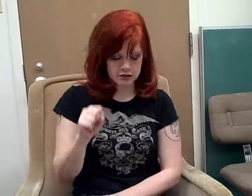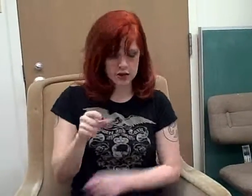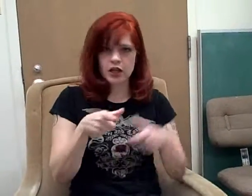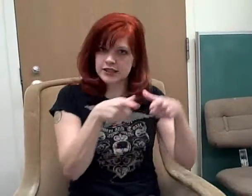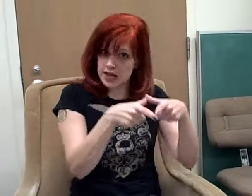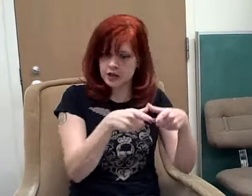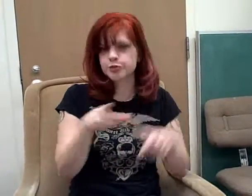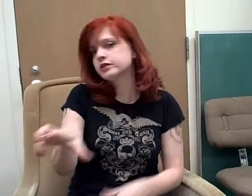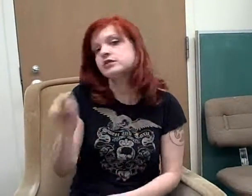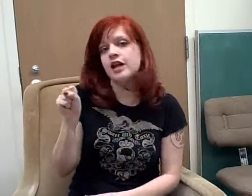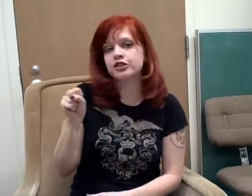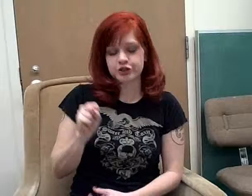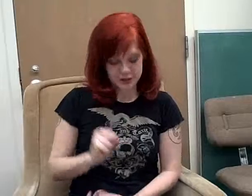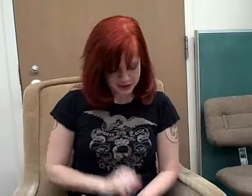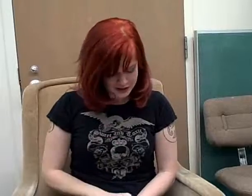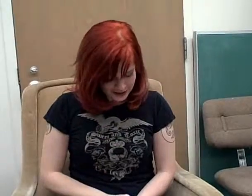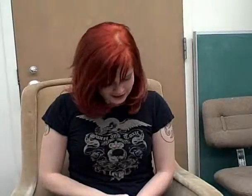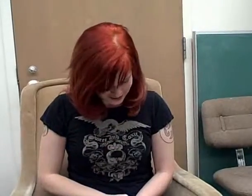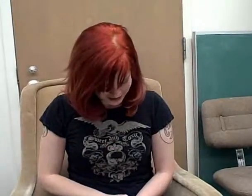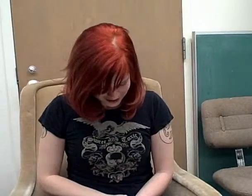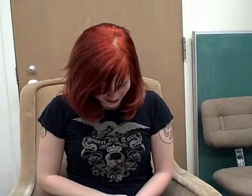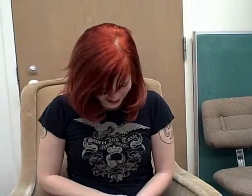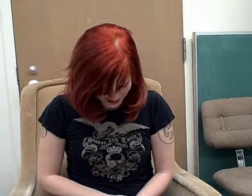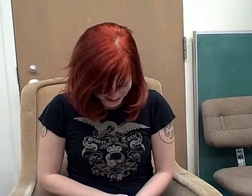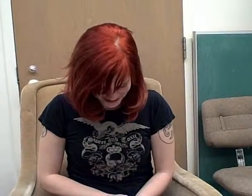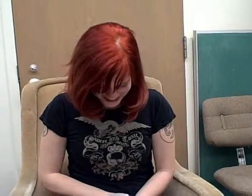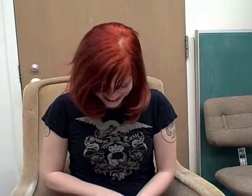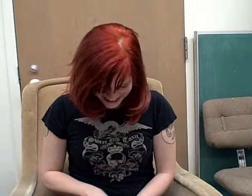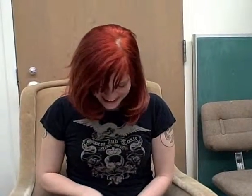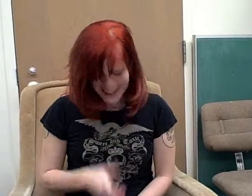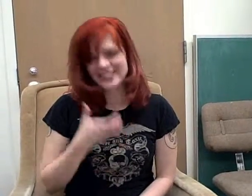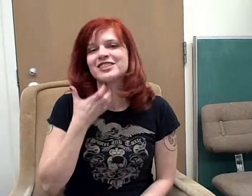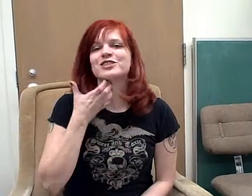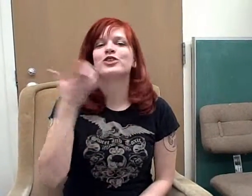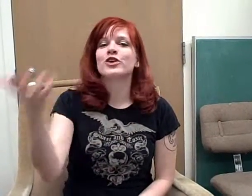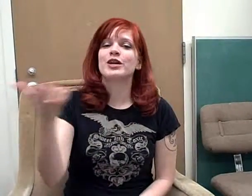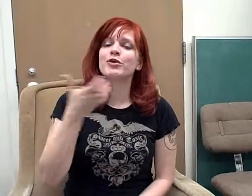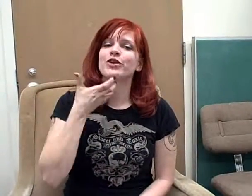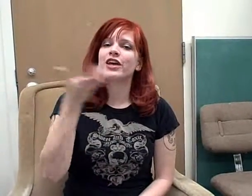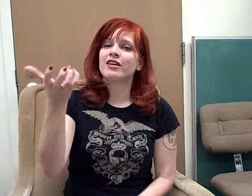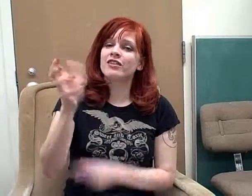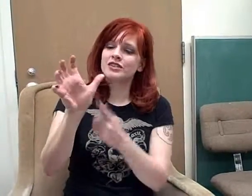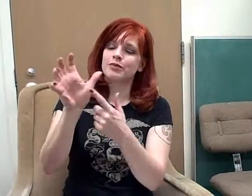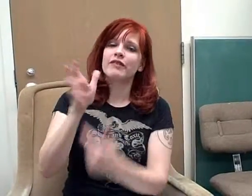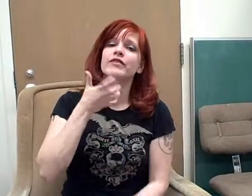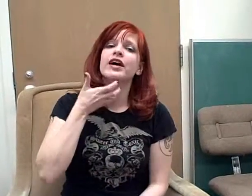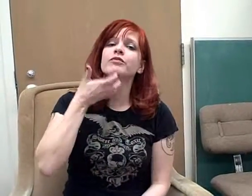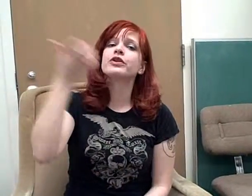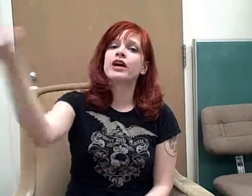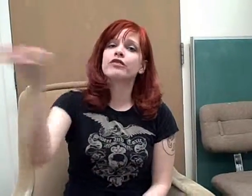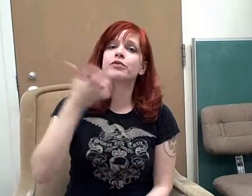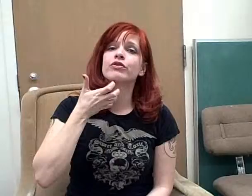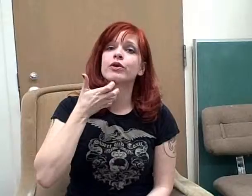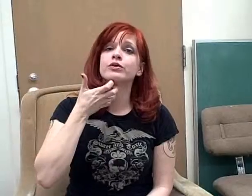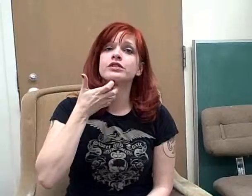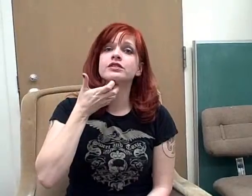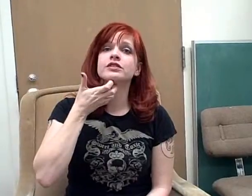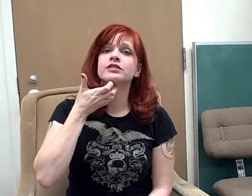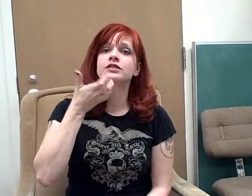Not like snatch, but snatch. To scream or yell, it's a bent 5, pulling out from the throat.